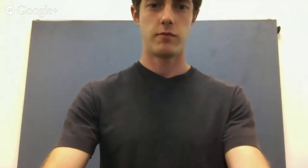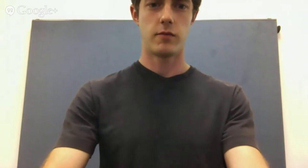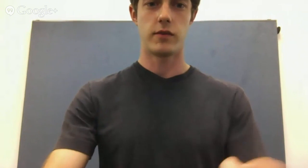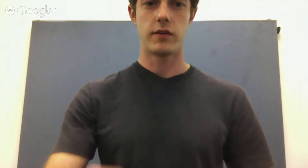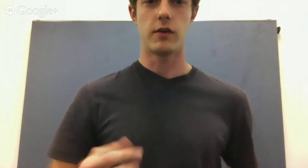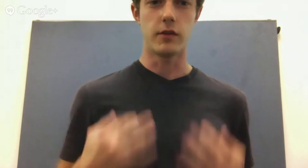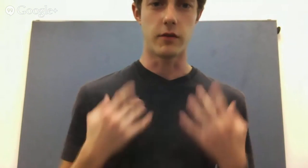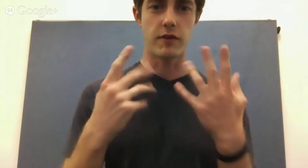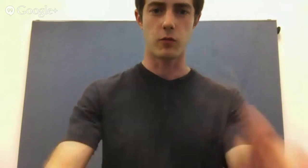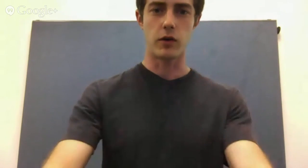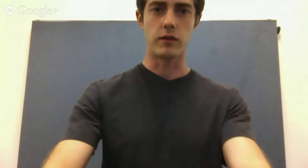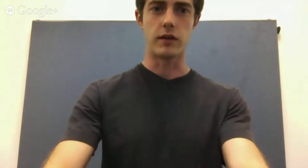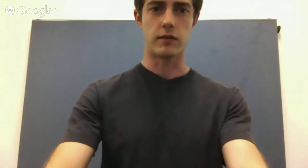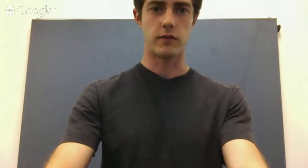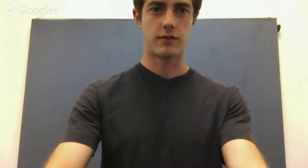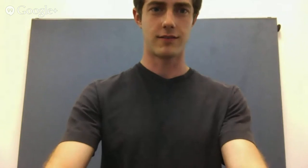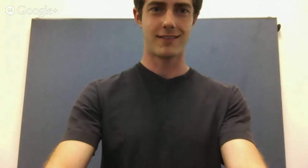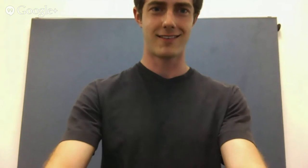It's all in the finger wiggling.